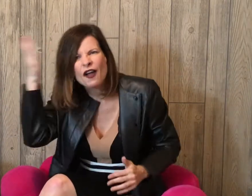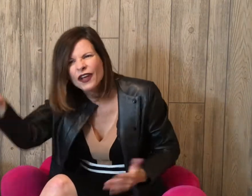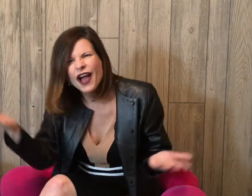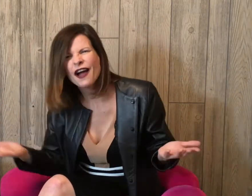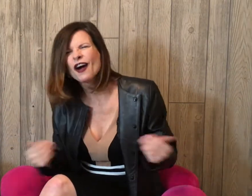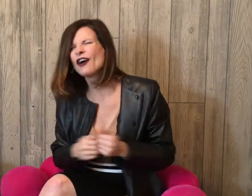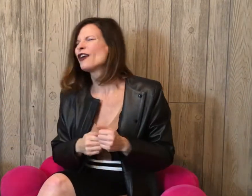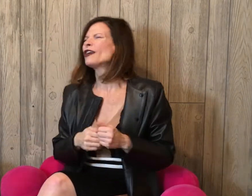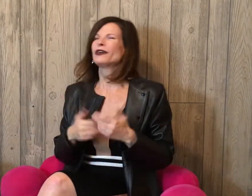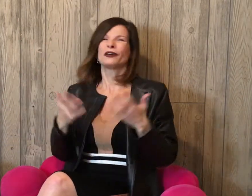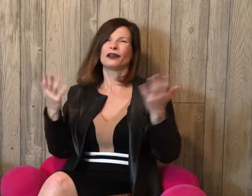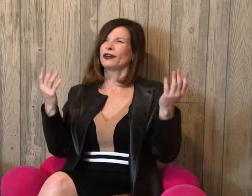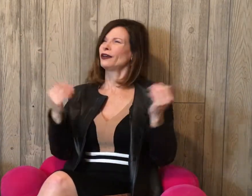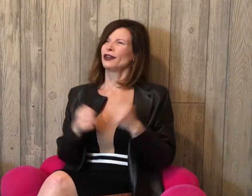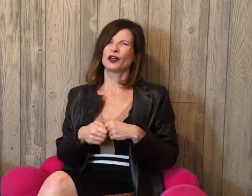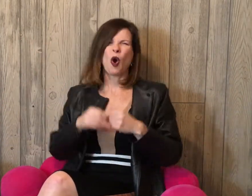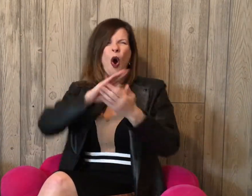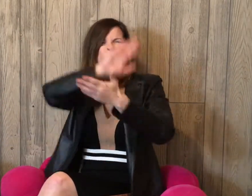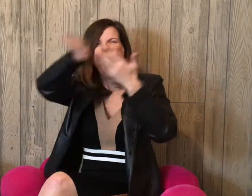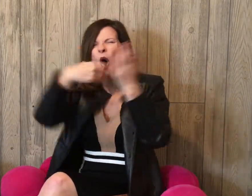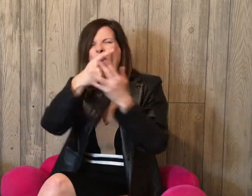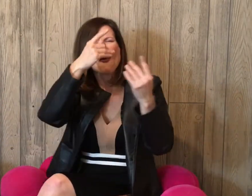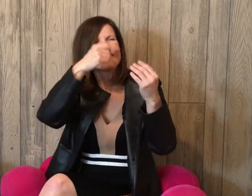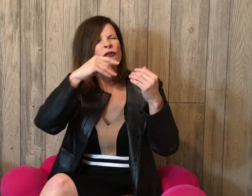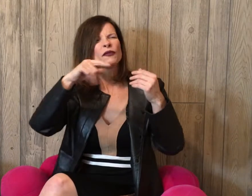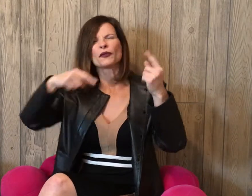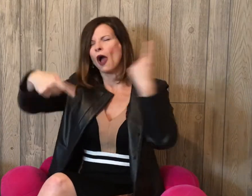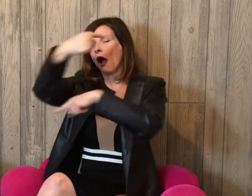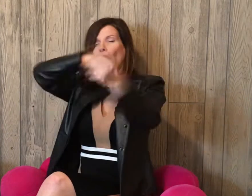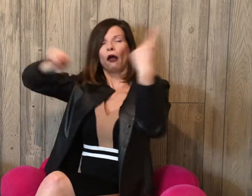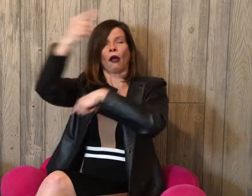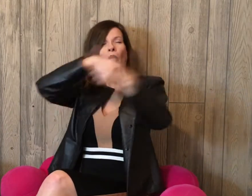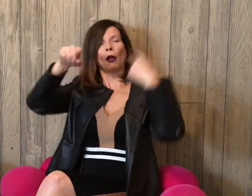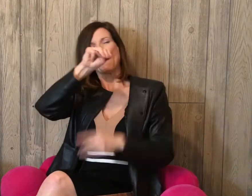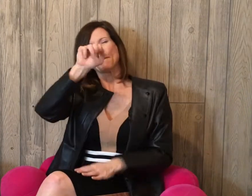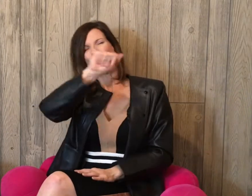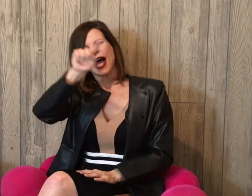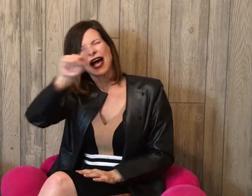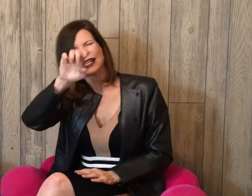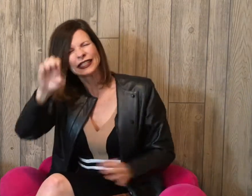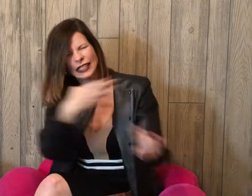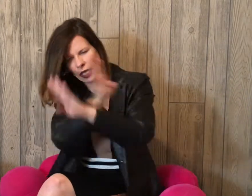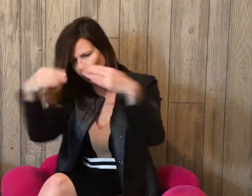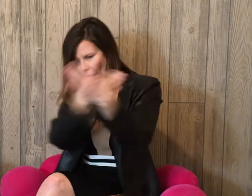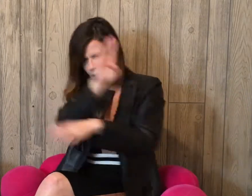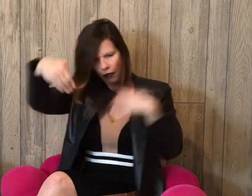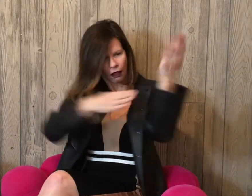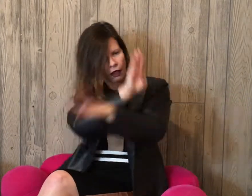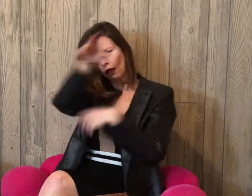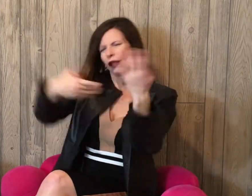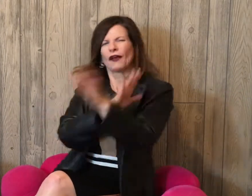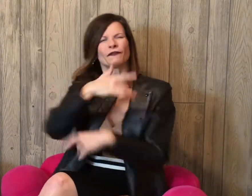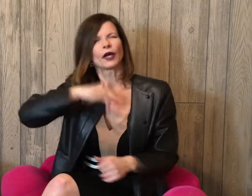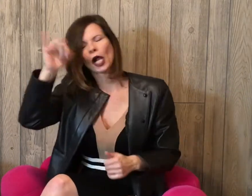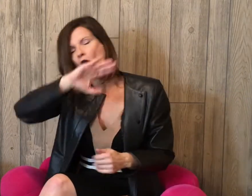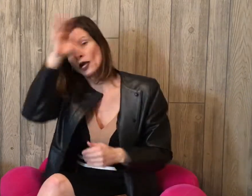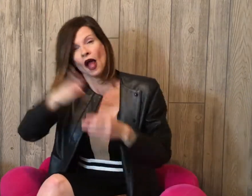You all see what's going on outside in our streets. So much violence. It's like a never-ending maze. Negative